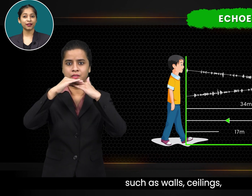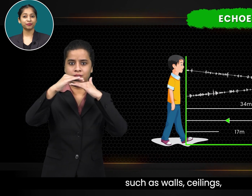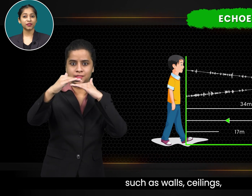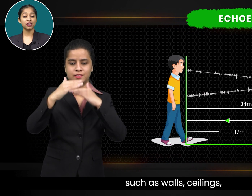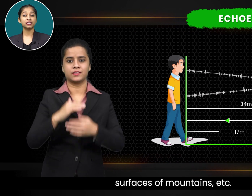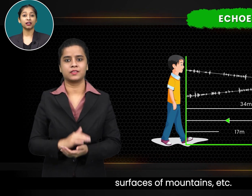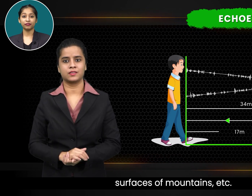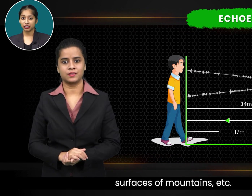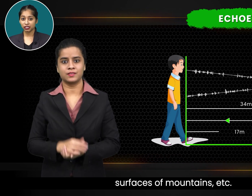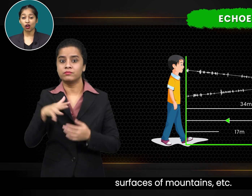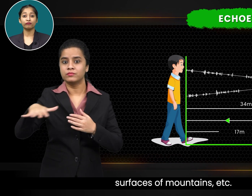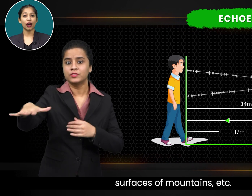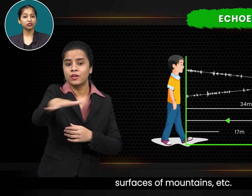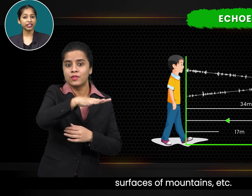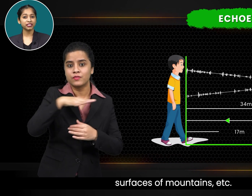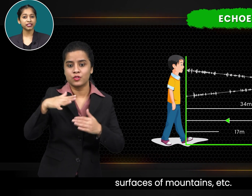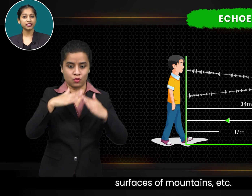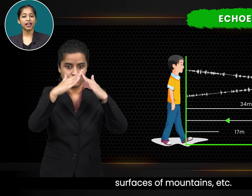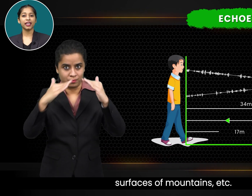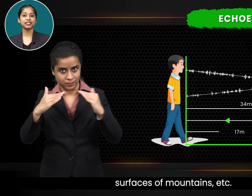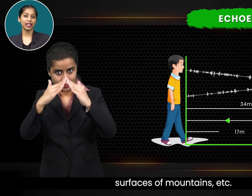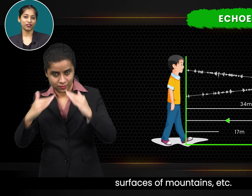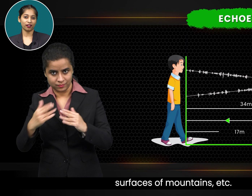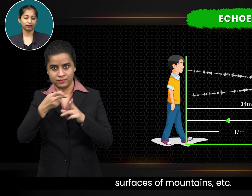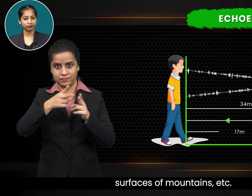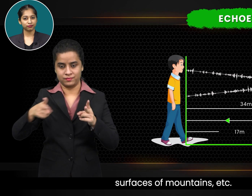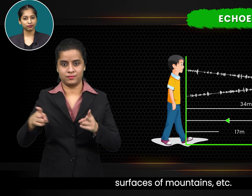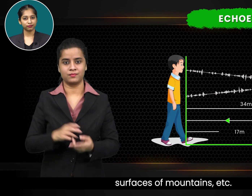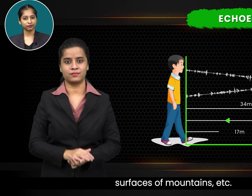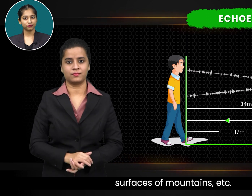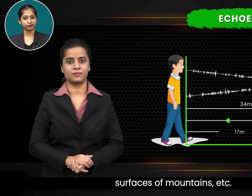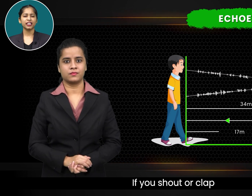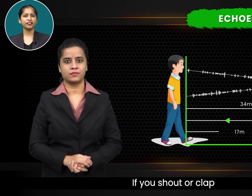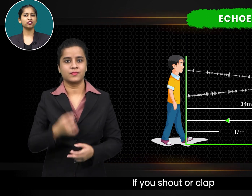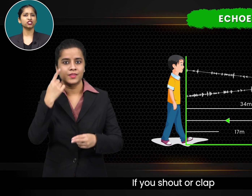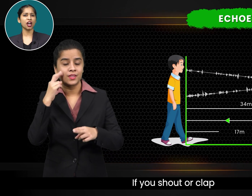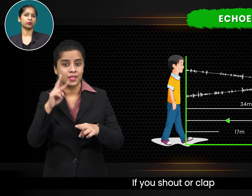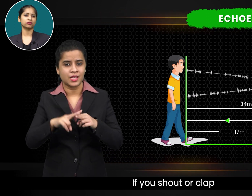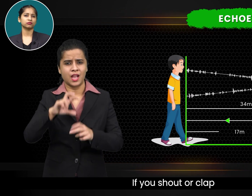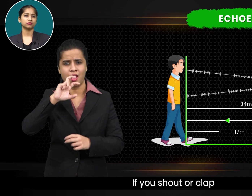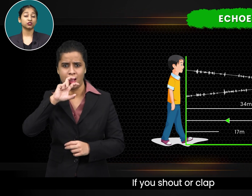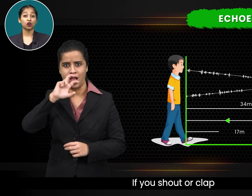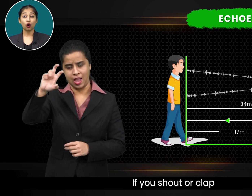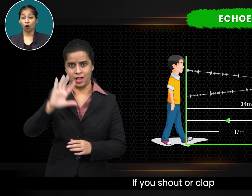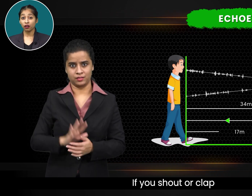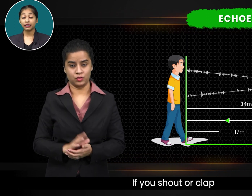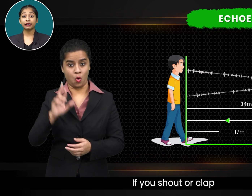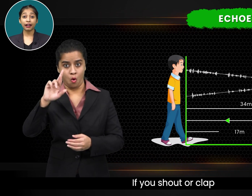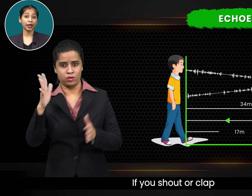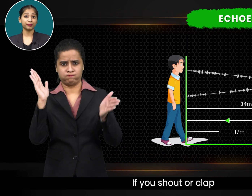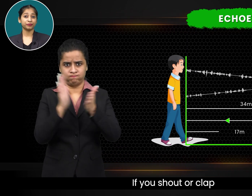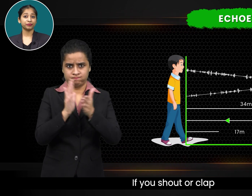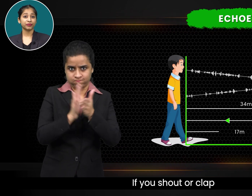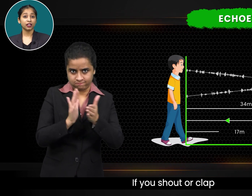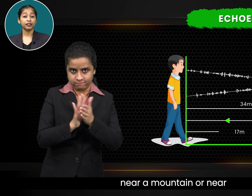ceilings, surfaces of mountains, etc. If you shout or